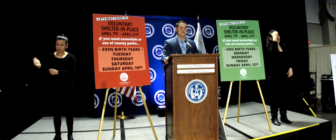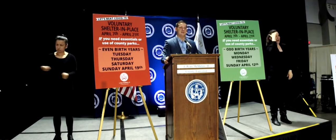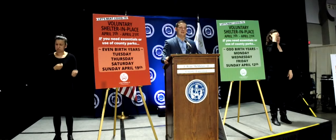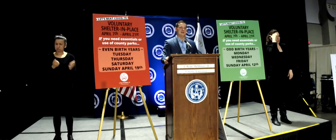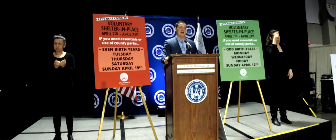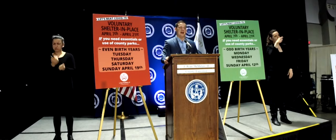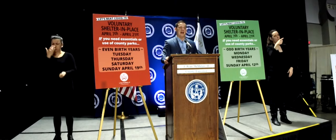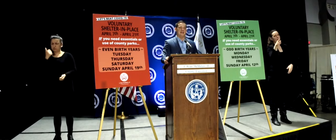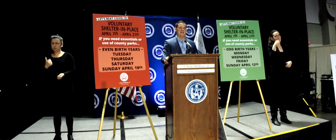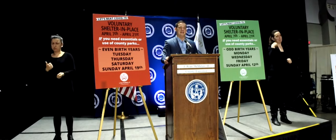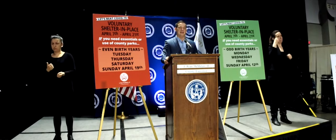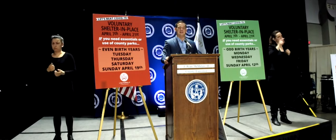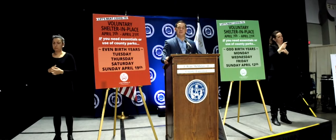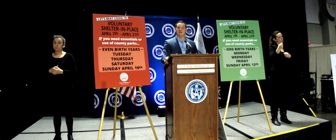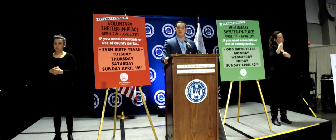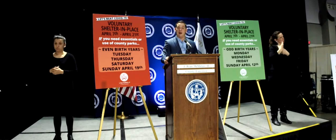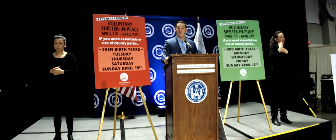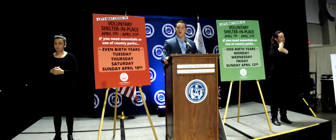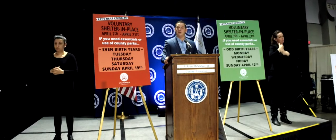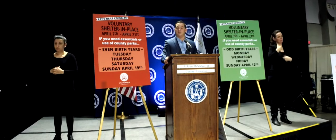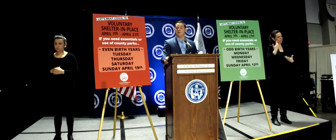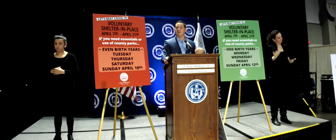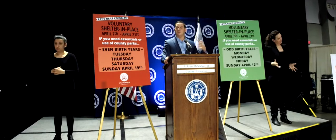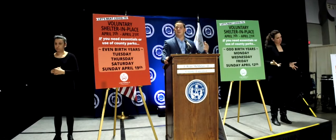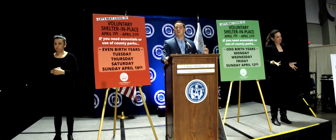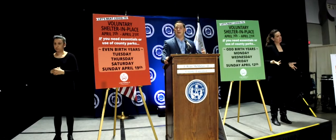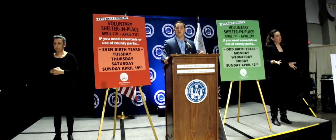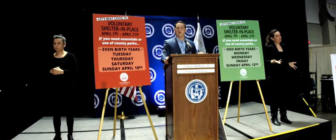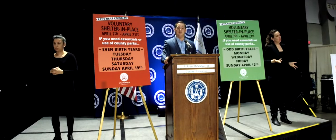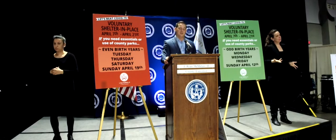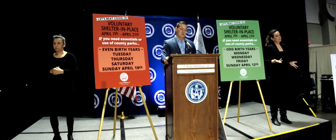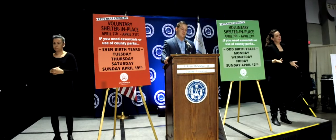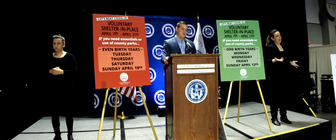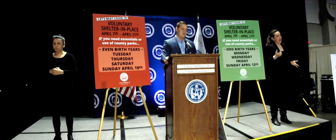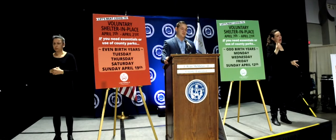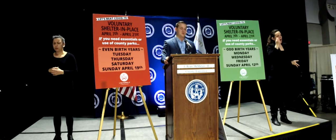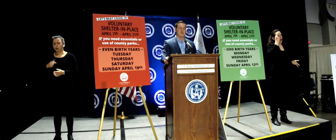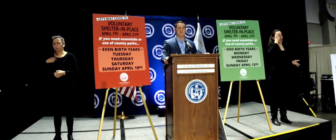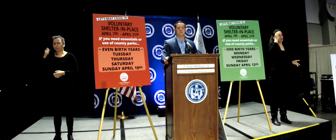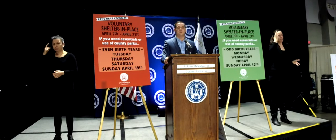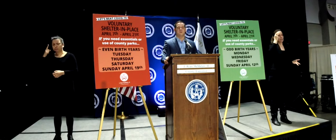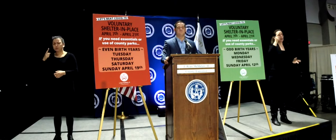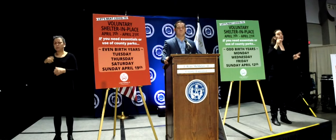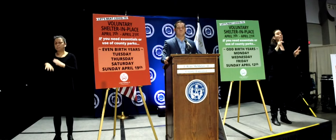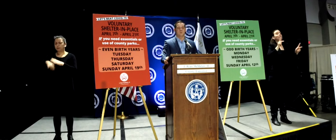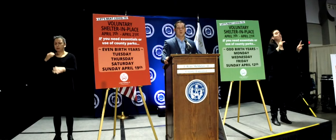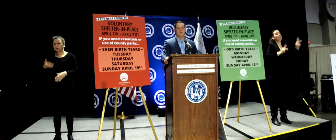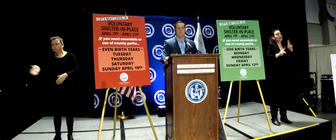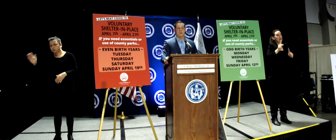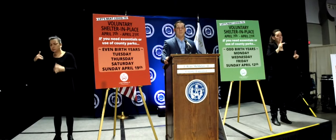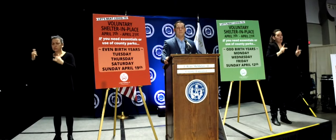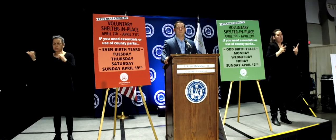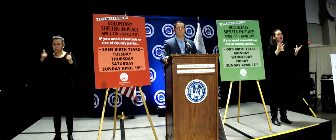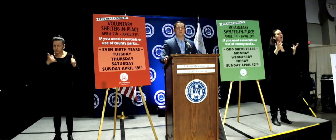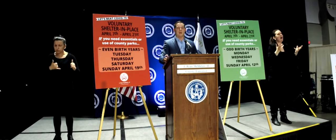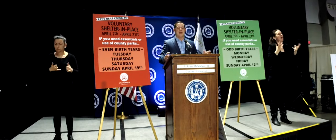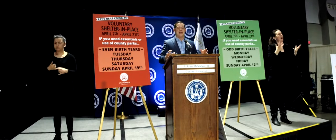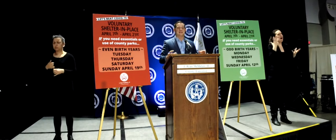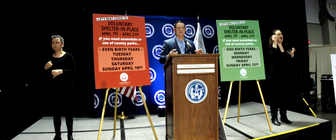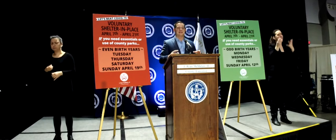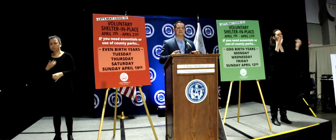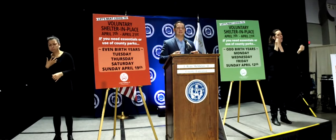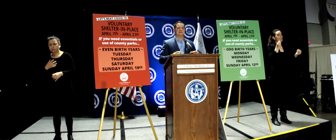and I get the mental health argument that's being made, and it's good physical exercise that's being made, but